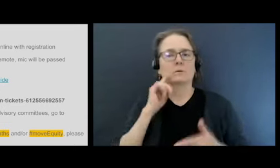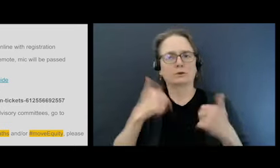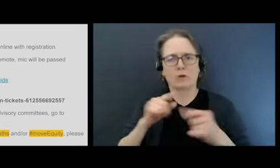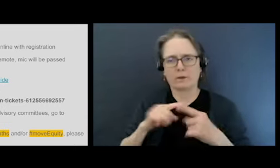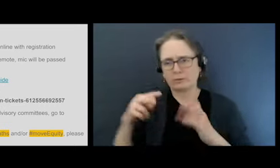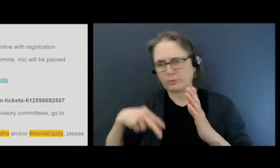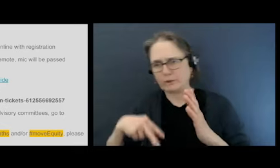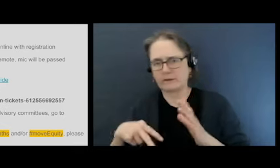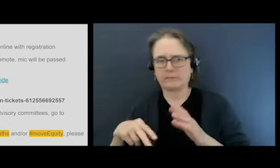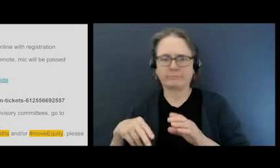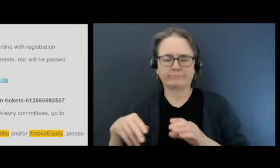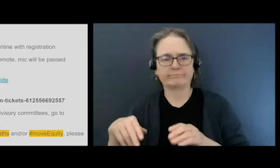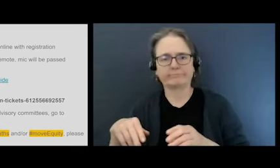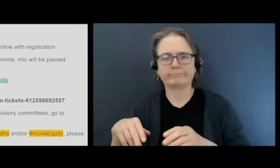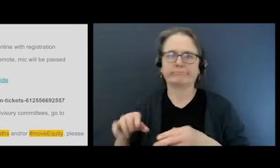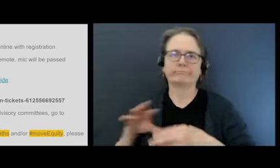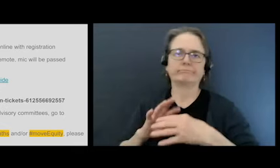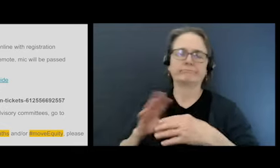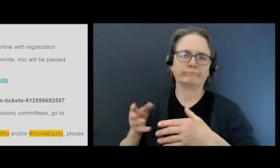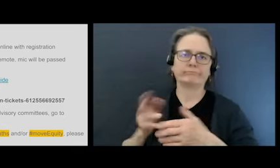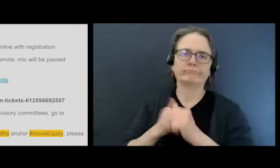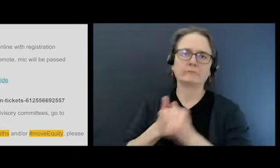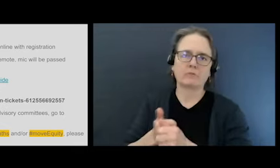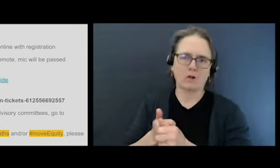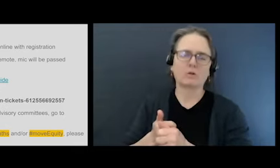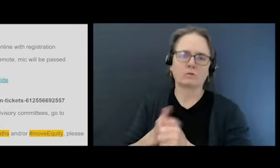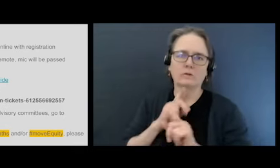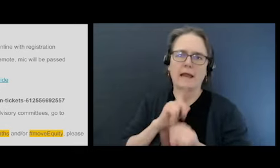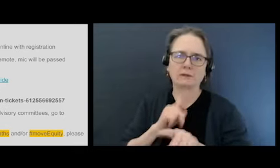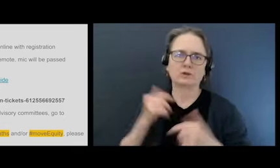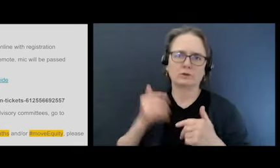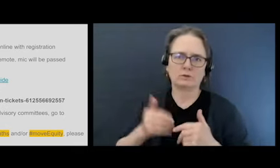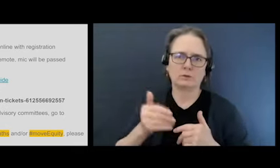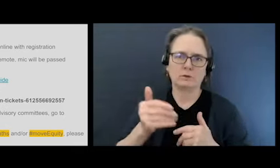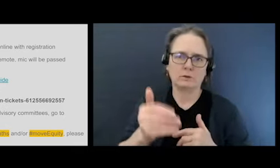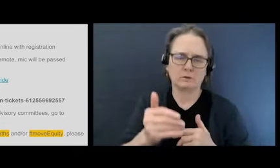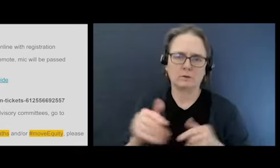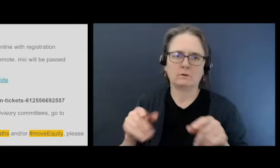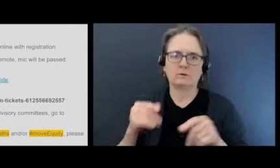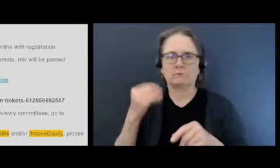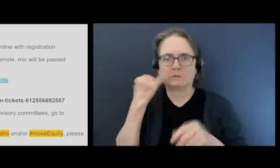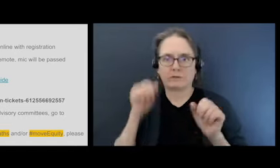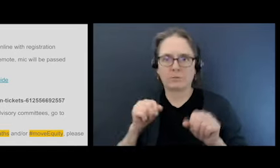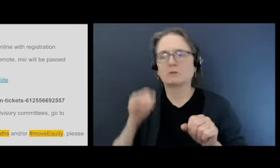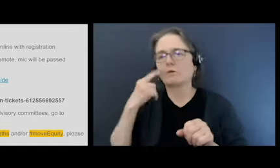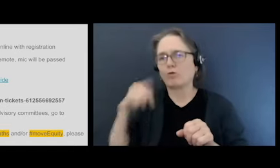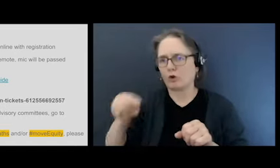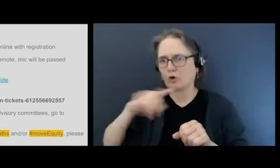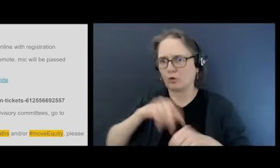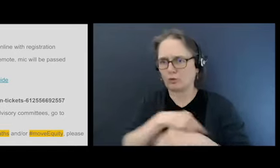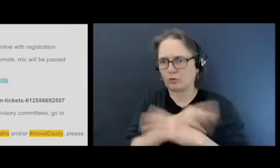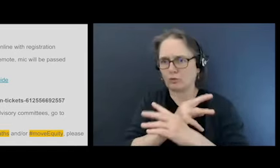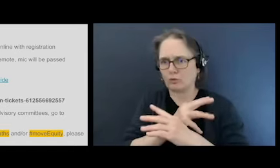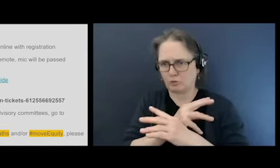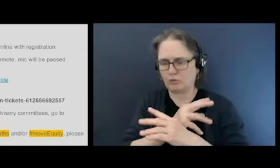have. In the room, we will have a mic passed around. And breakout sessions will